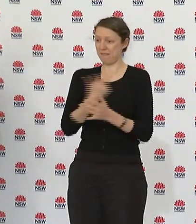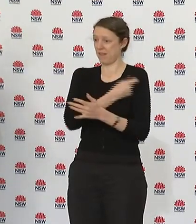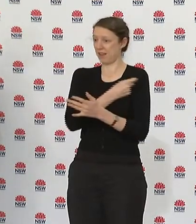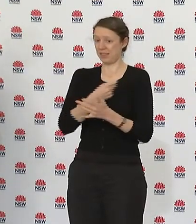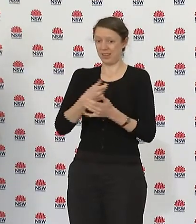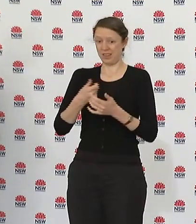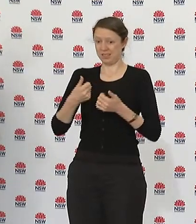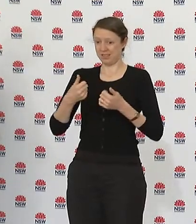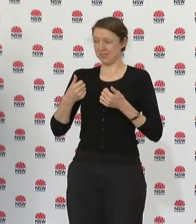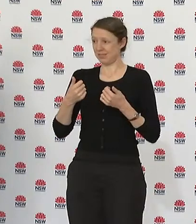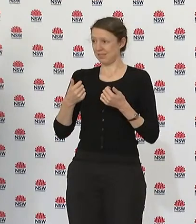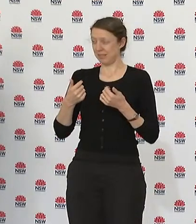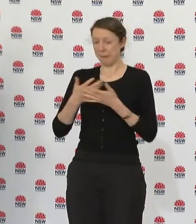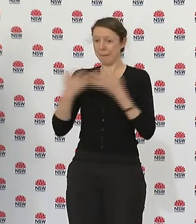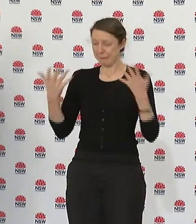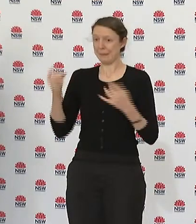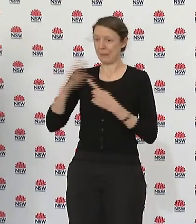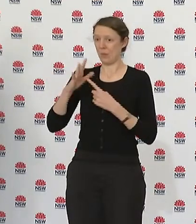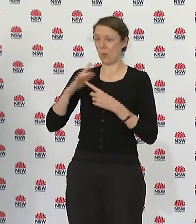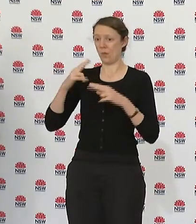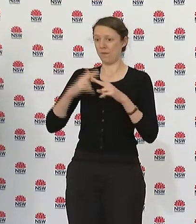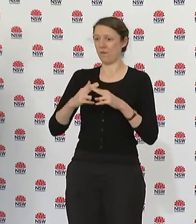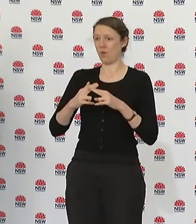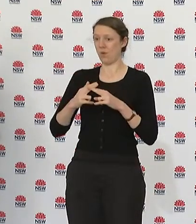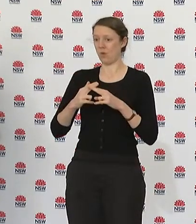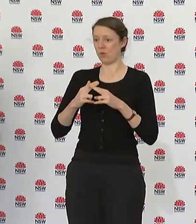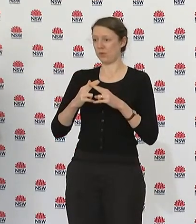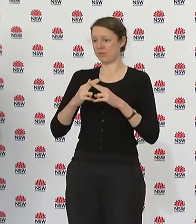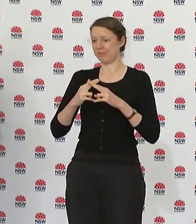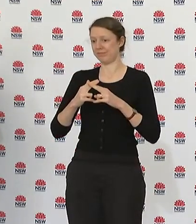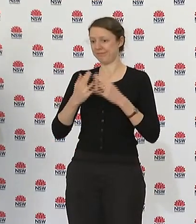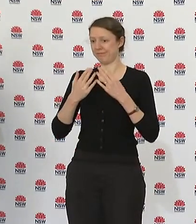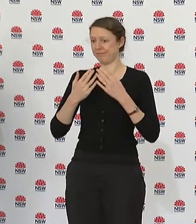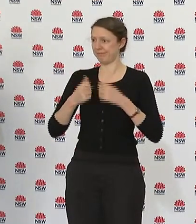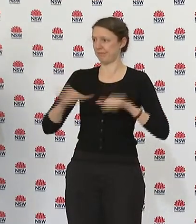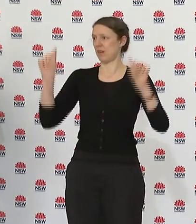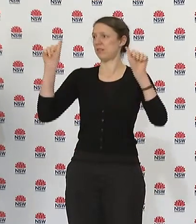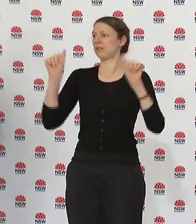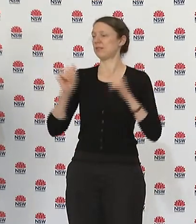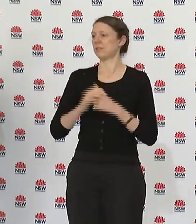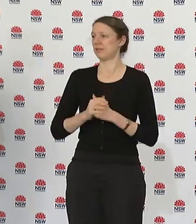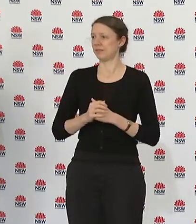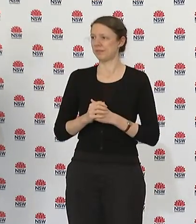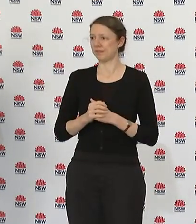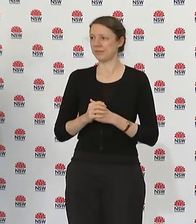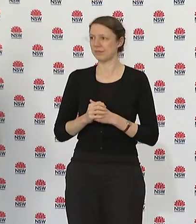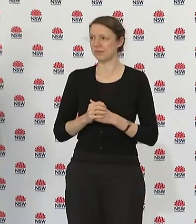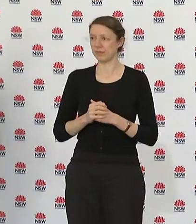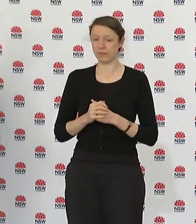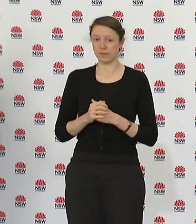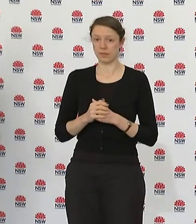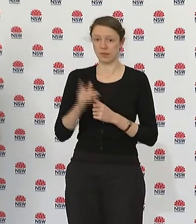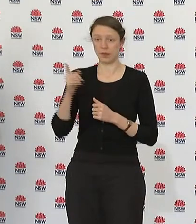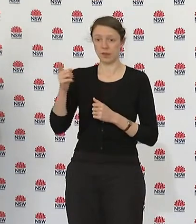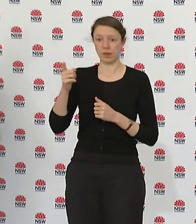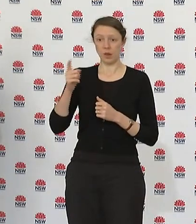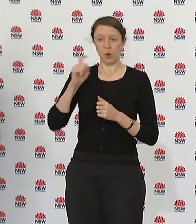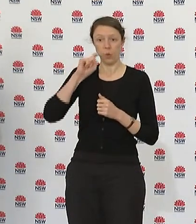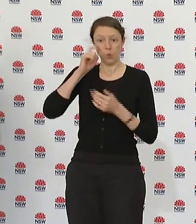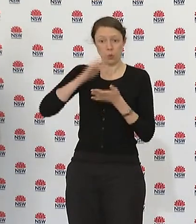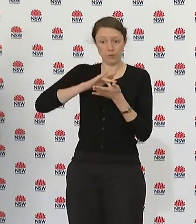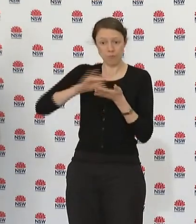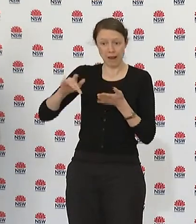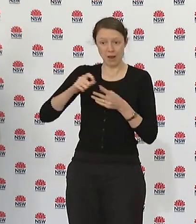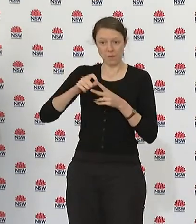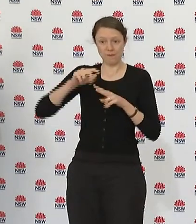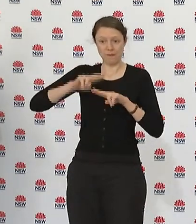And I think, look, it's not just... Sorry. That's what I'm just asking. Well, Will we run out of Pfizer by a certain